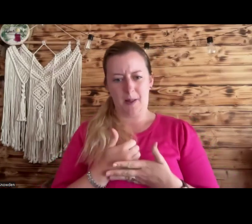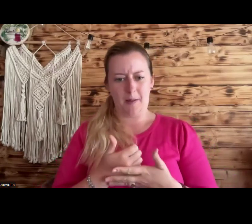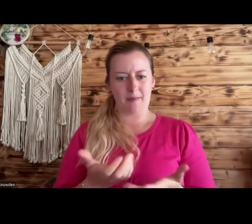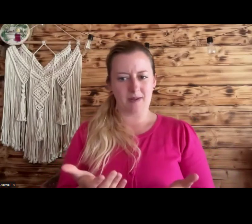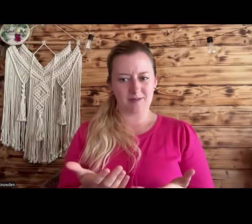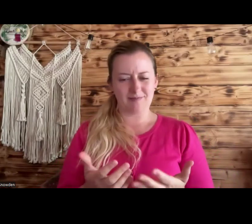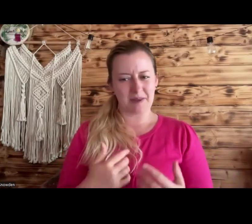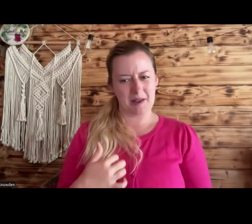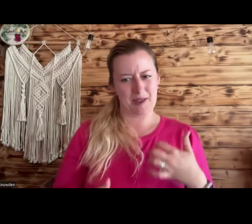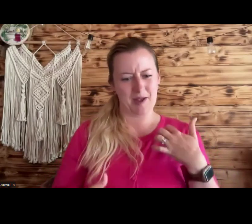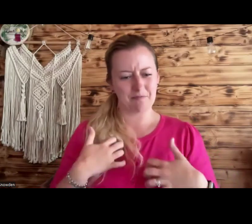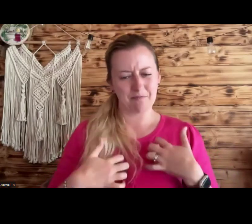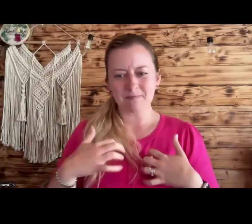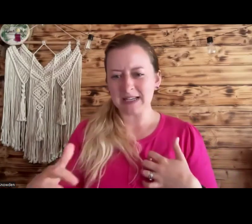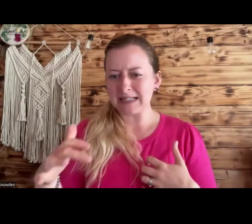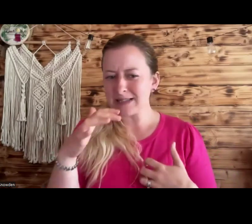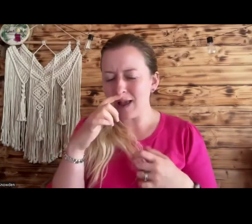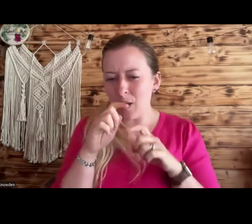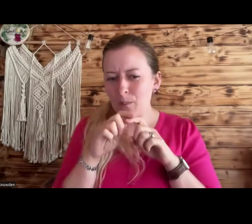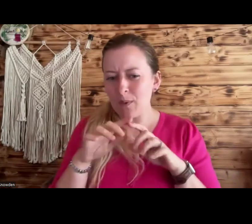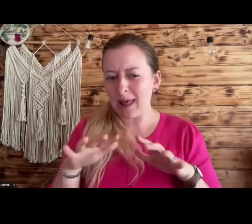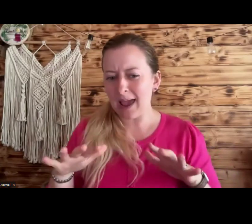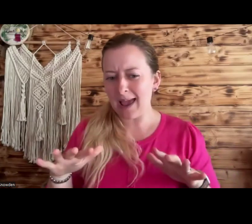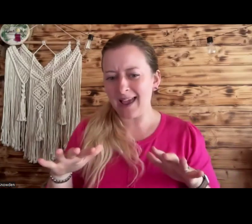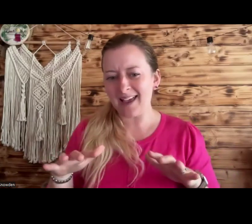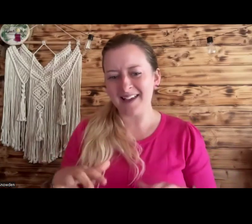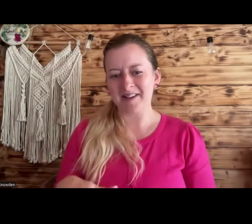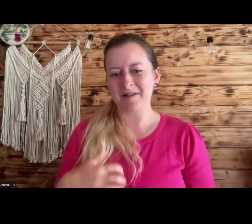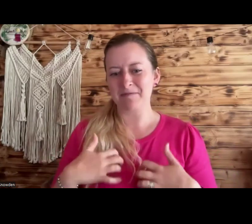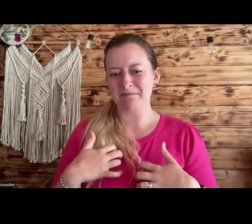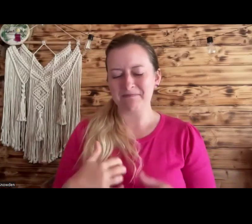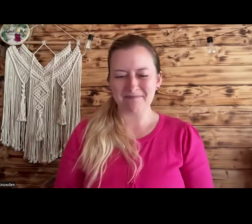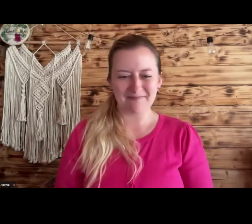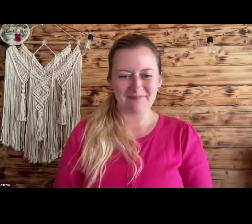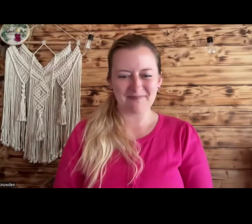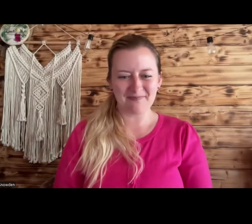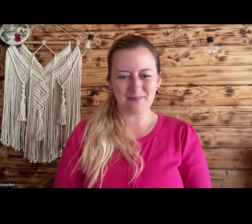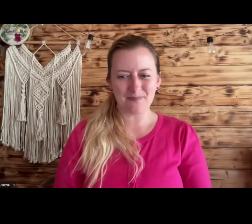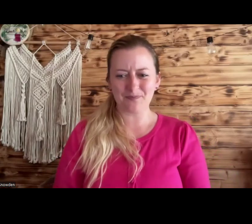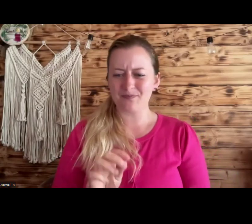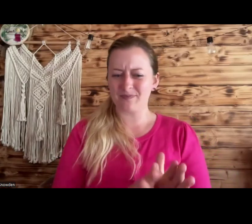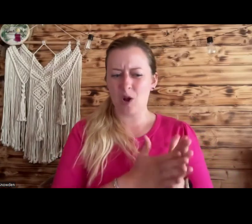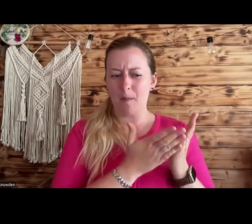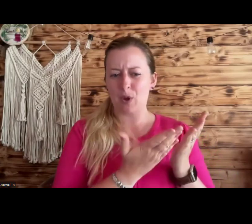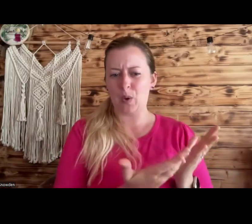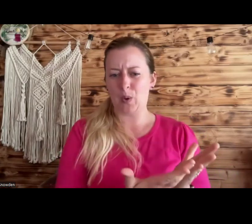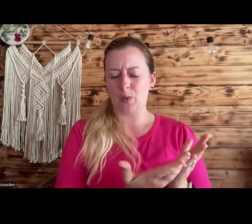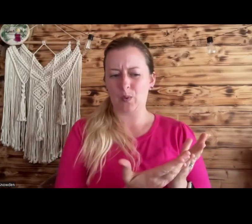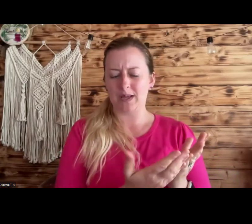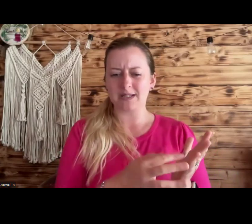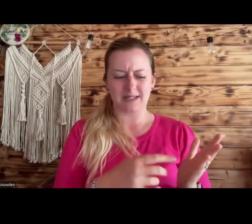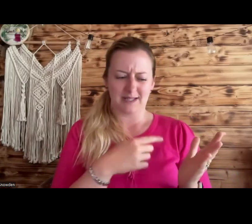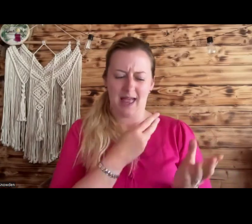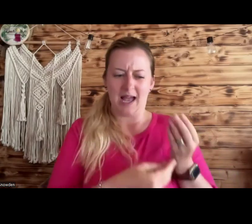But in the Modern Essentials book, it says that it is fresh,